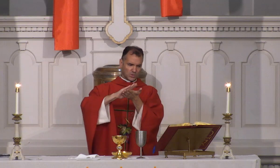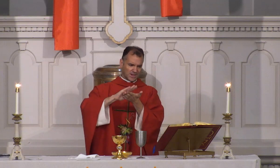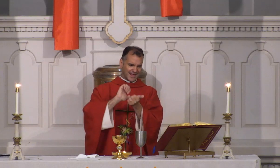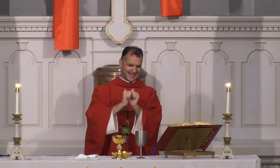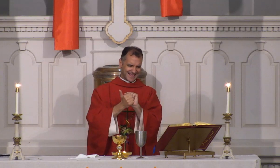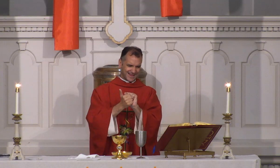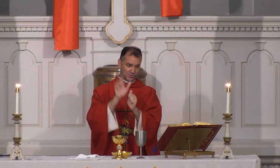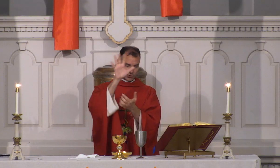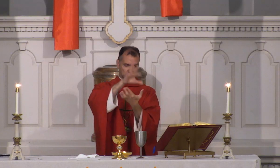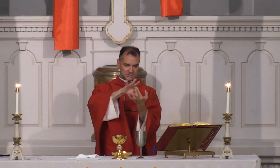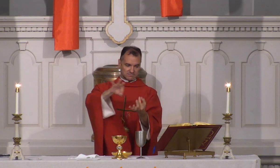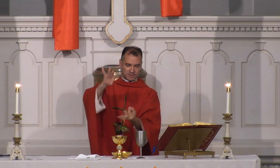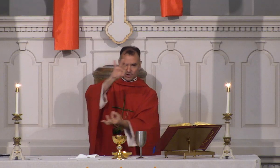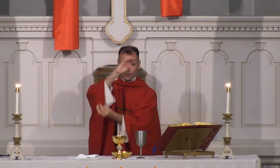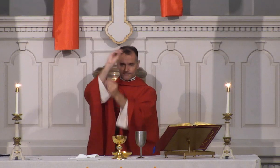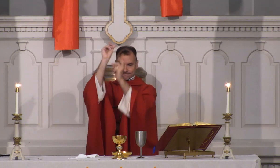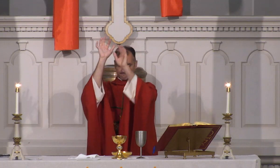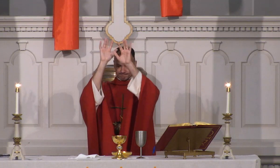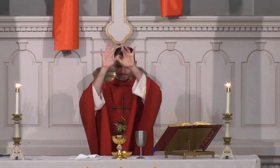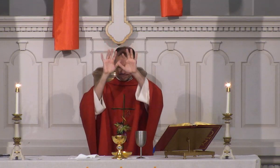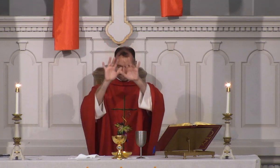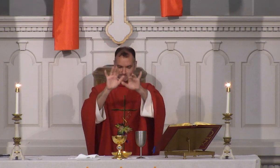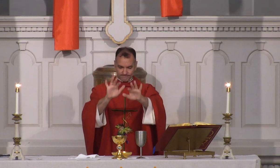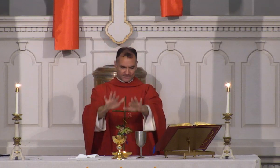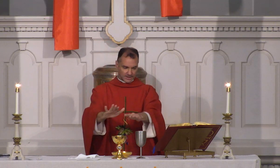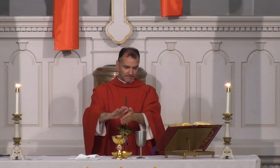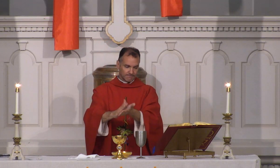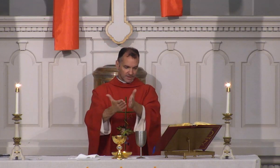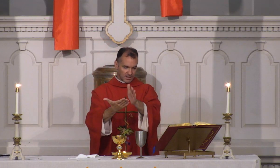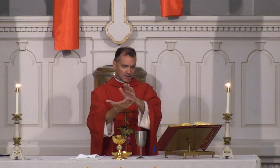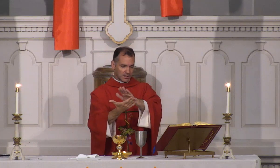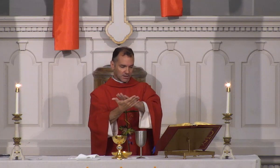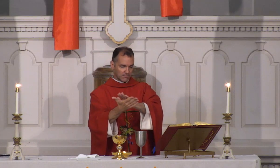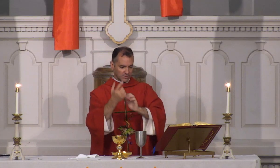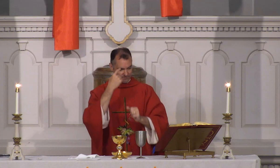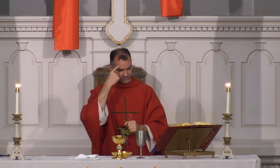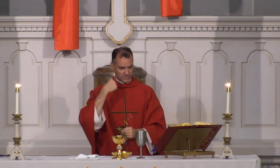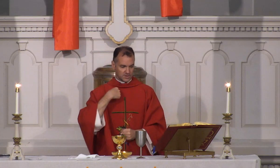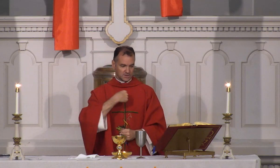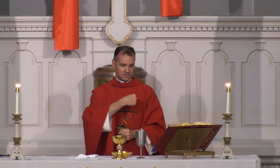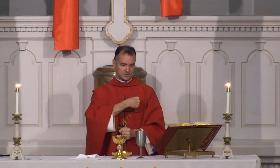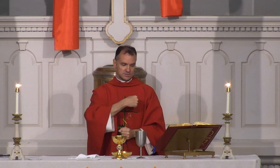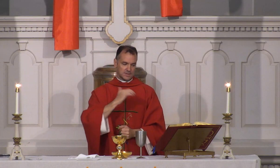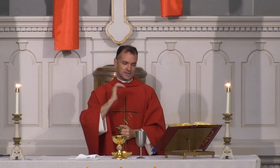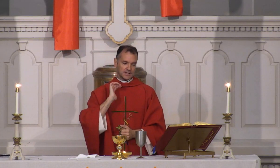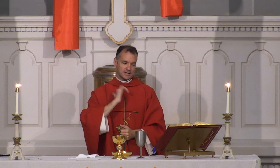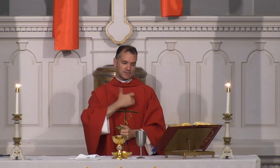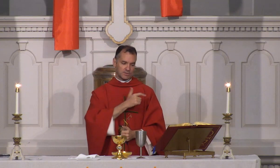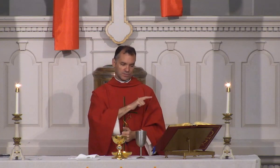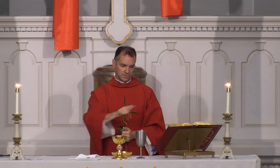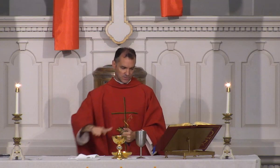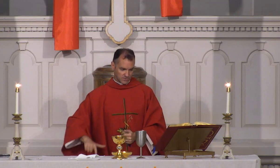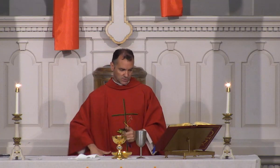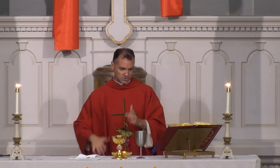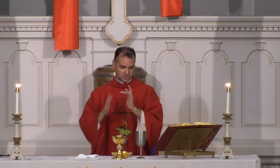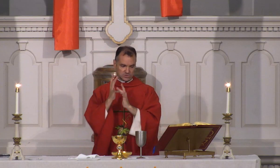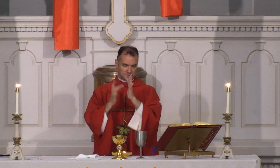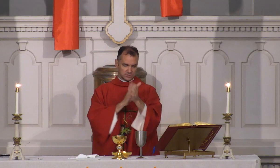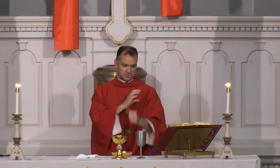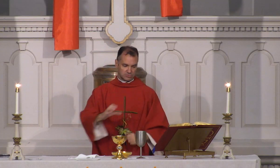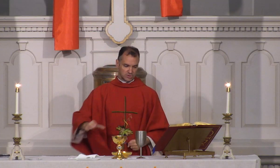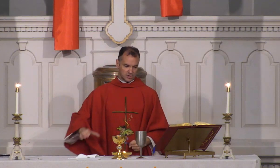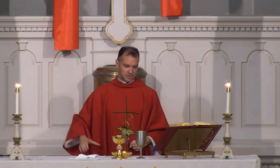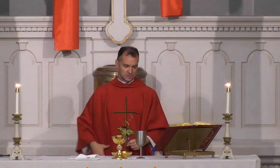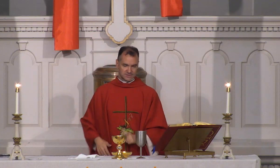we pray, by sending down your Spirit upon them like the dewfall, so that they may become for us the